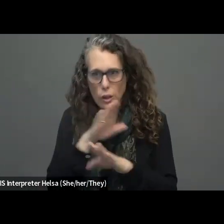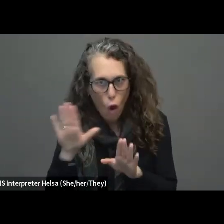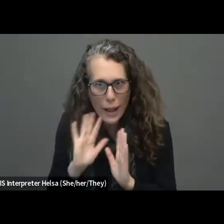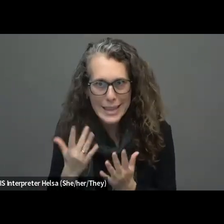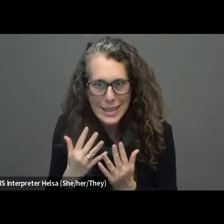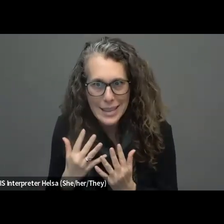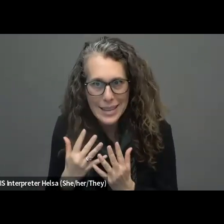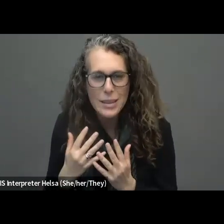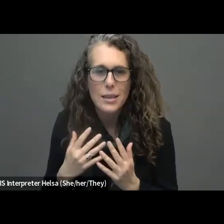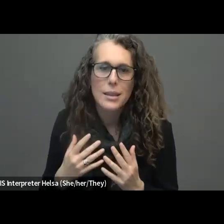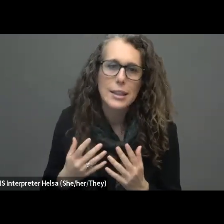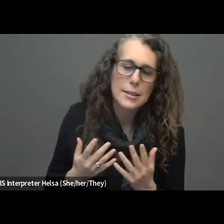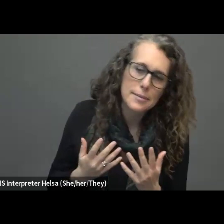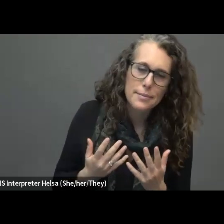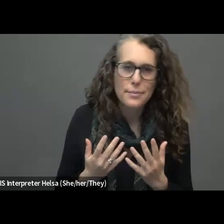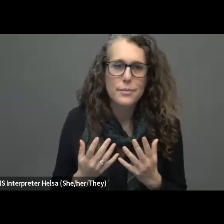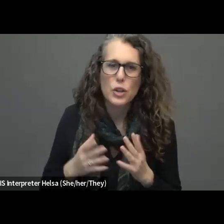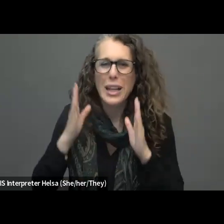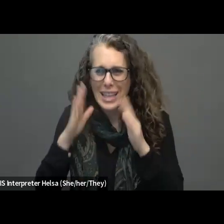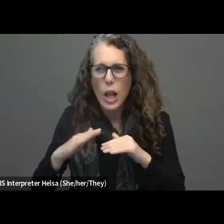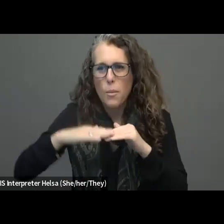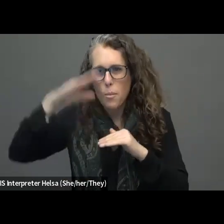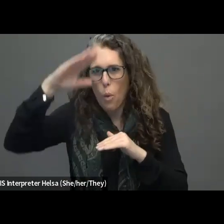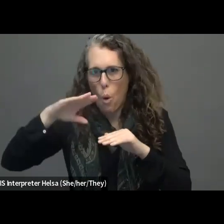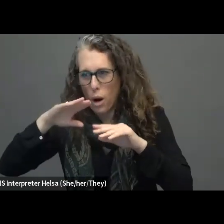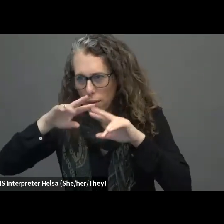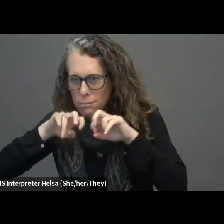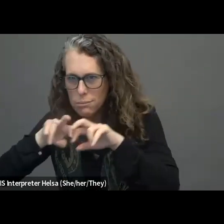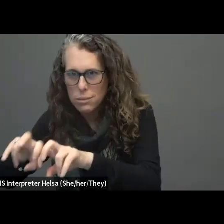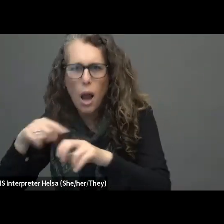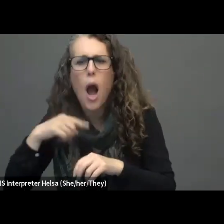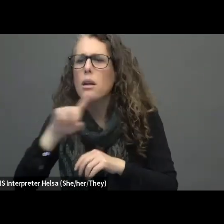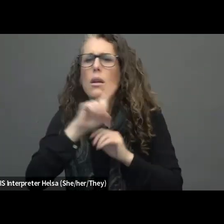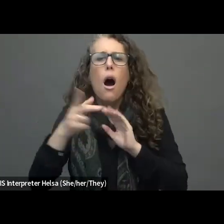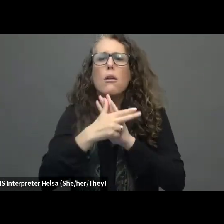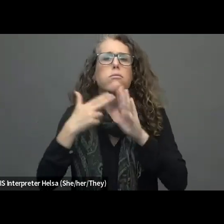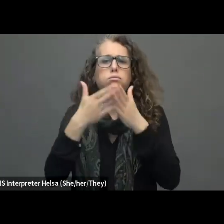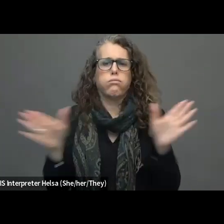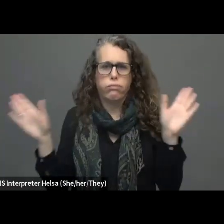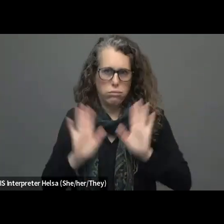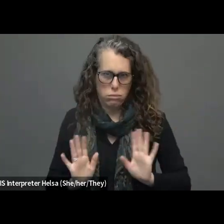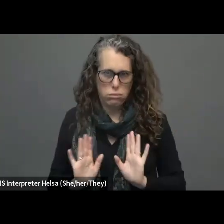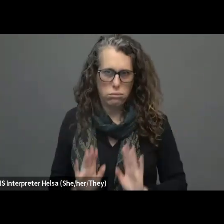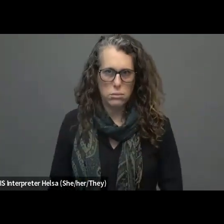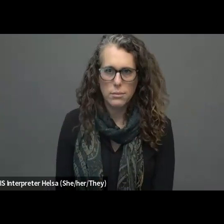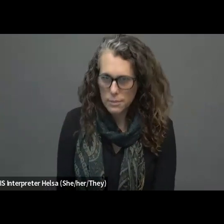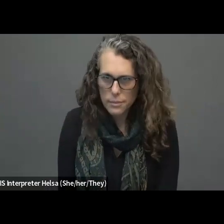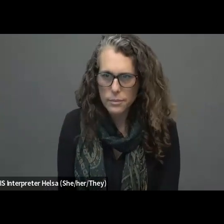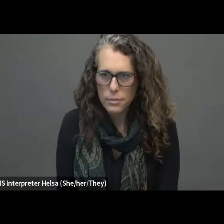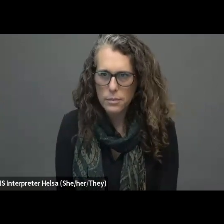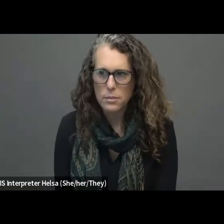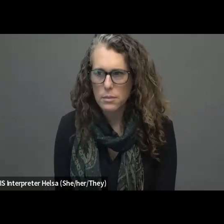really, that's something we need to further investigate. It's not a generalization I want to put out there. All right,